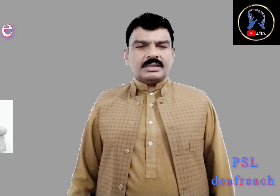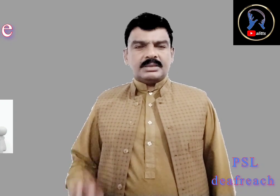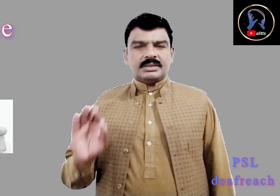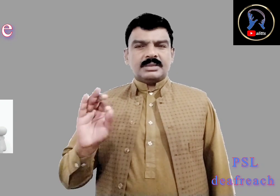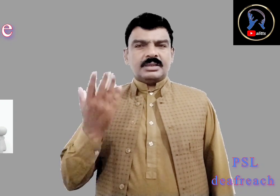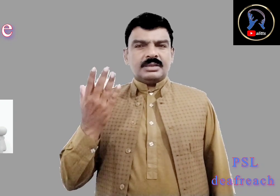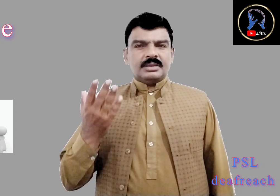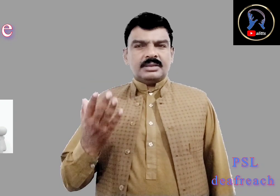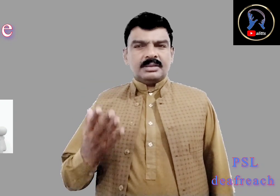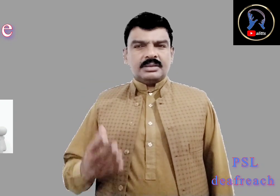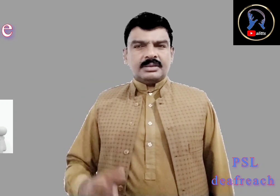cause